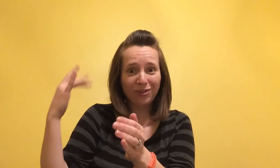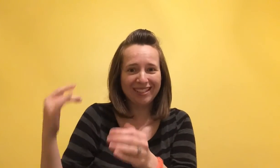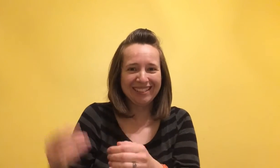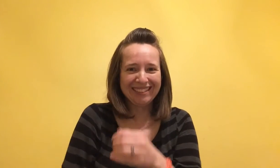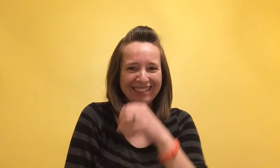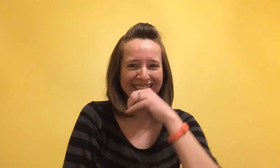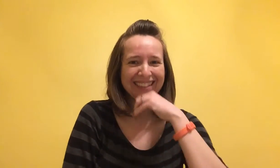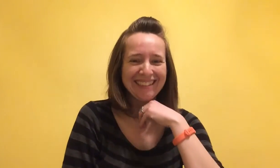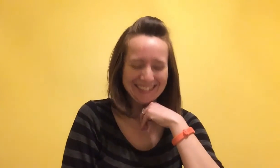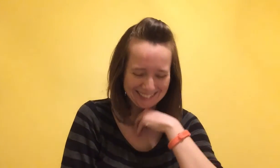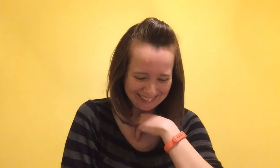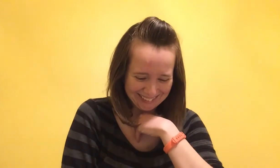gold.